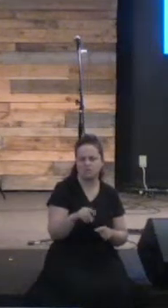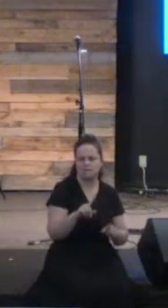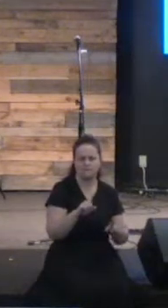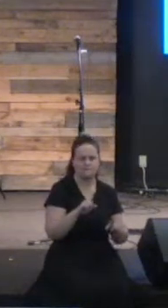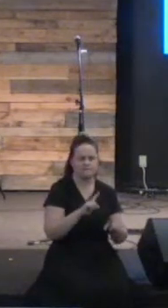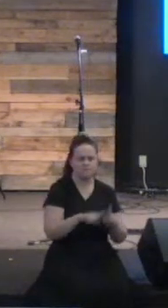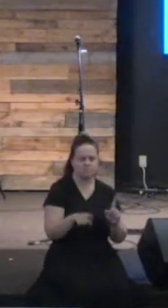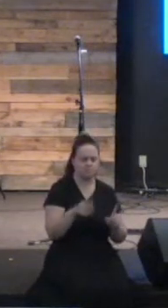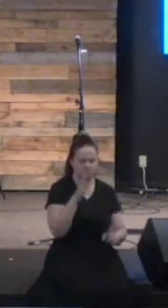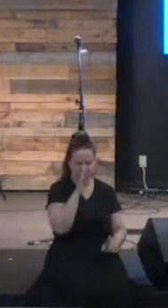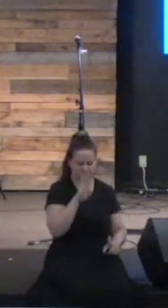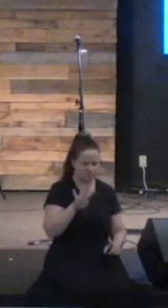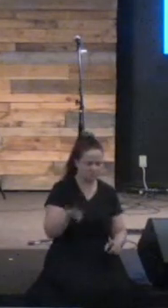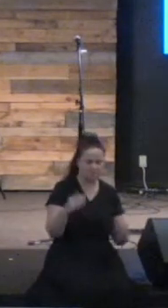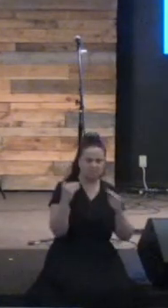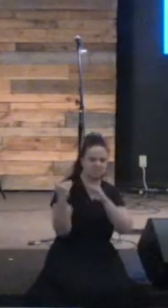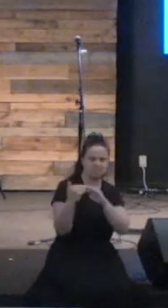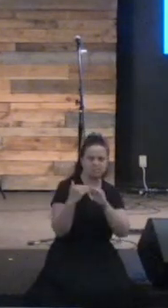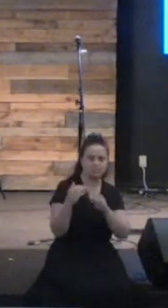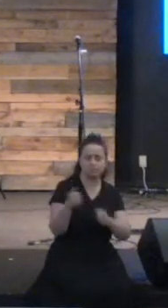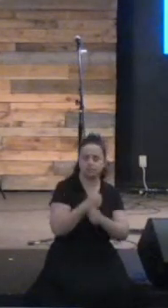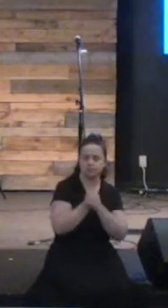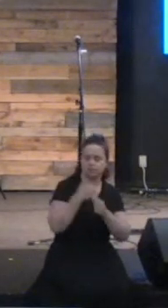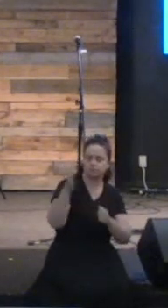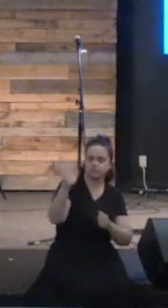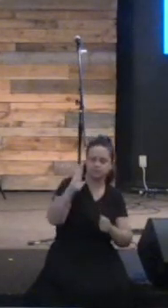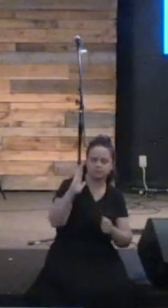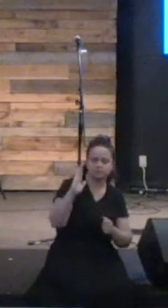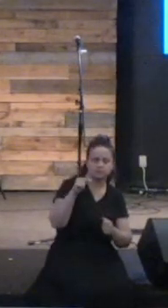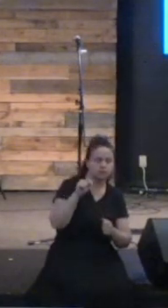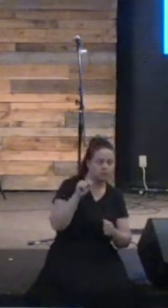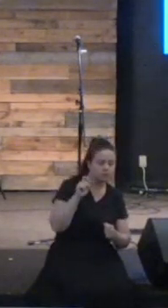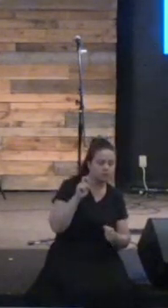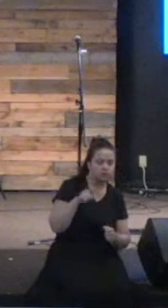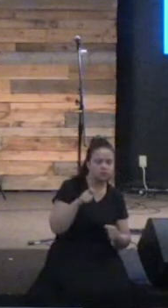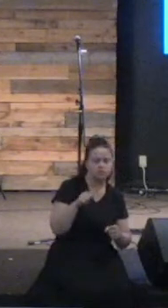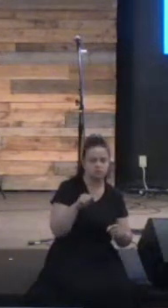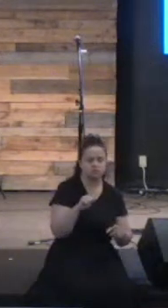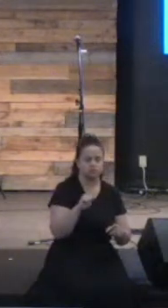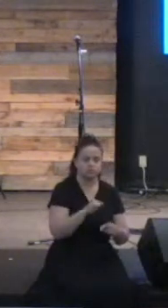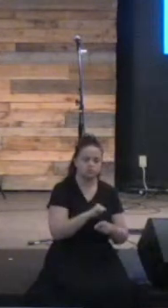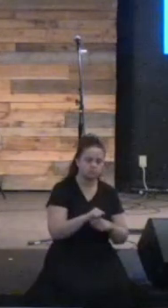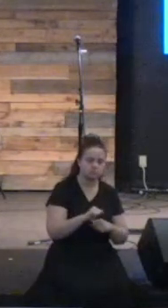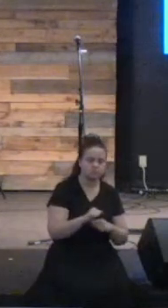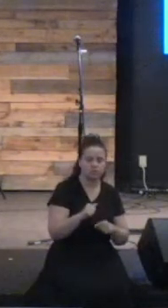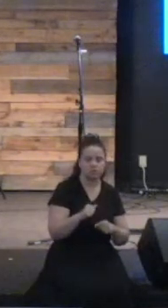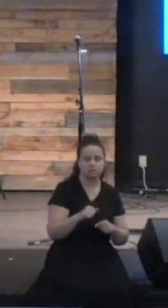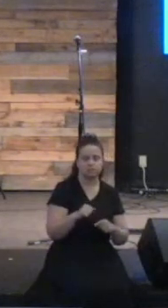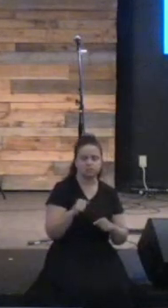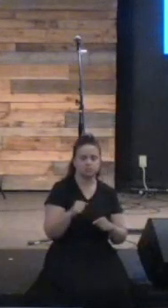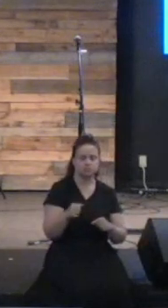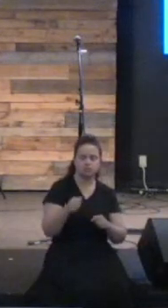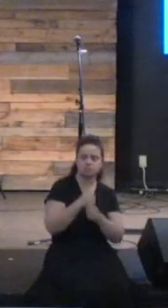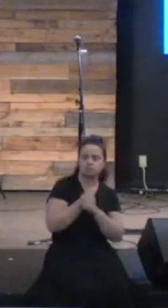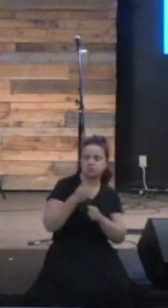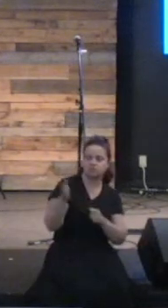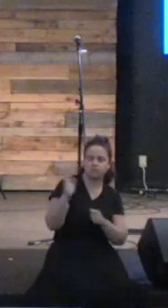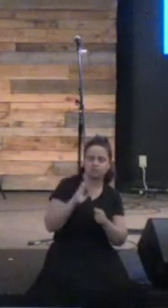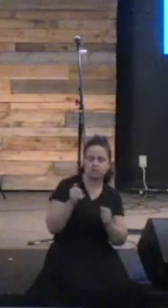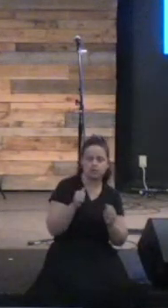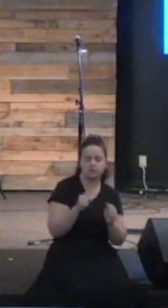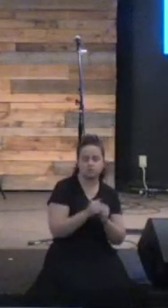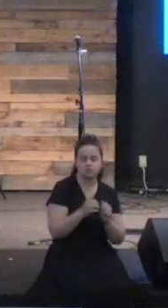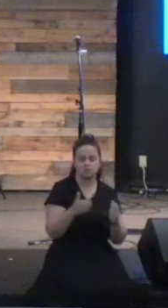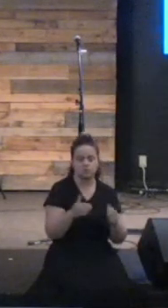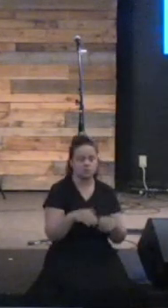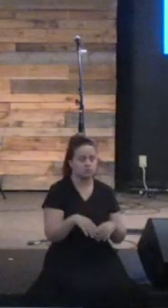neglect Justice and the love of God you should have practiced the latter without leaving the former undone